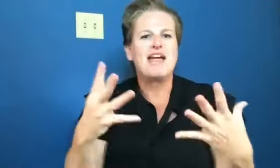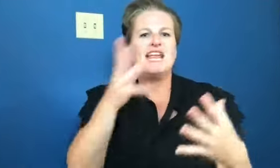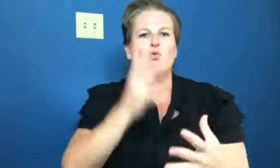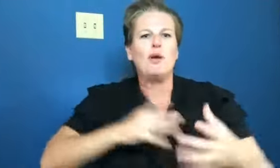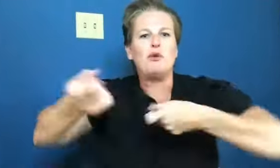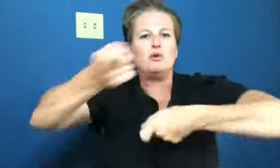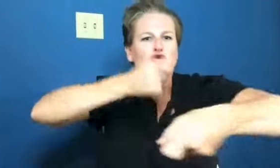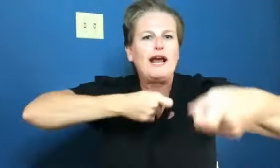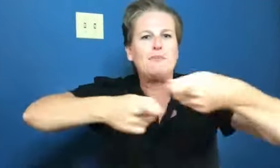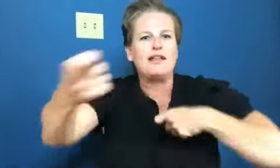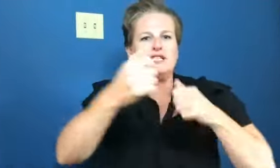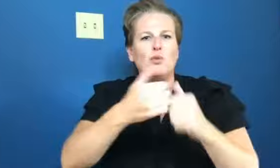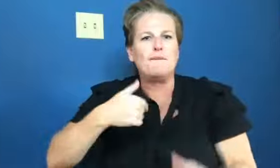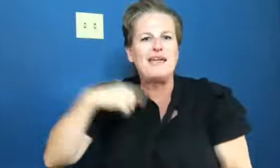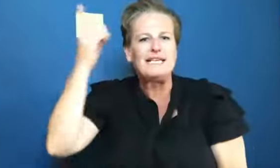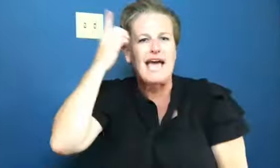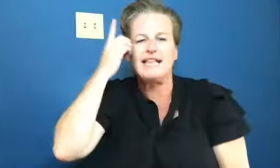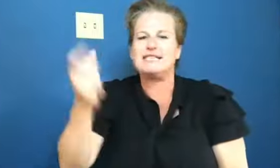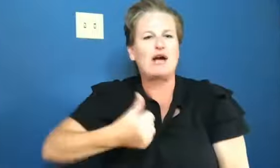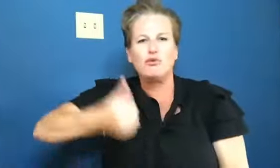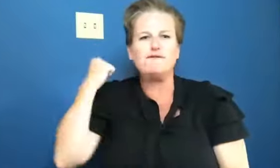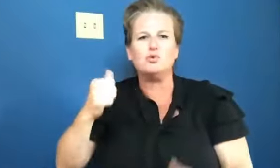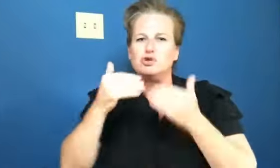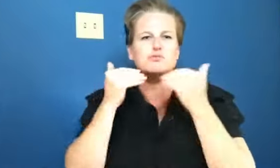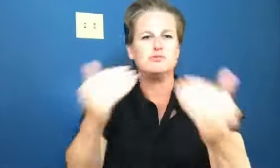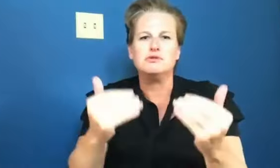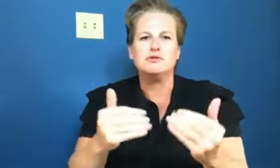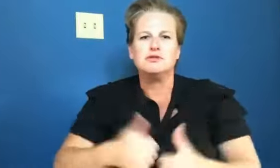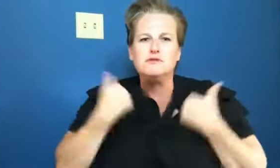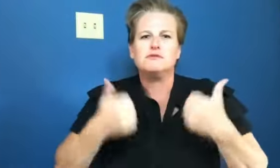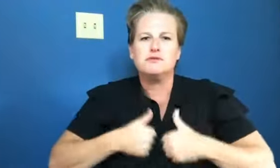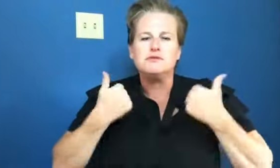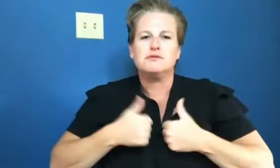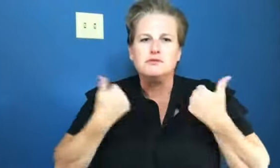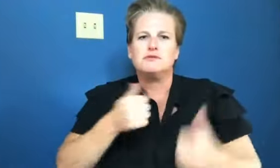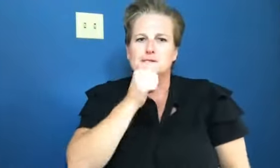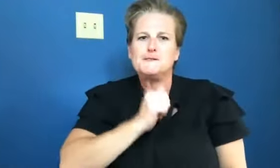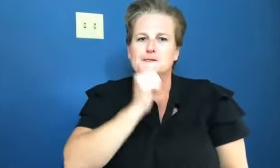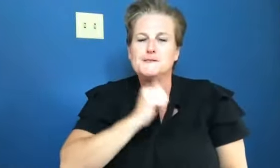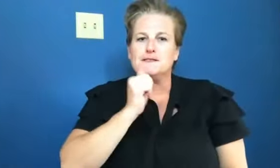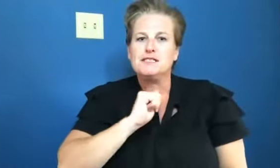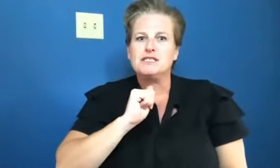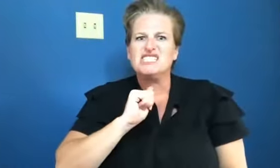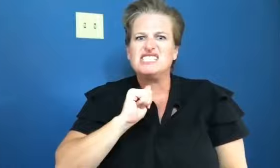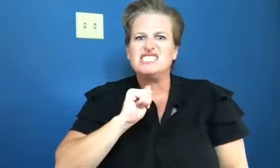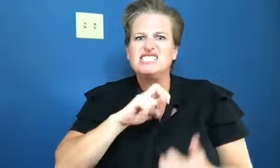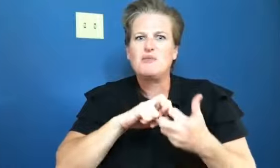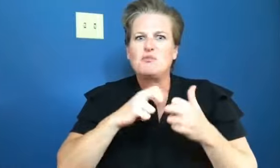and I'm not going to live this way anymore. But I had a problem. We had a trip to go see my mother. I was going to bring to her the golden